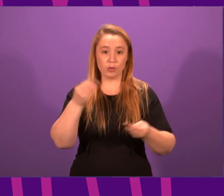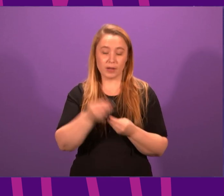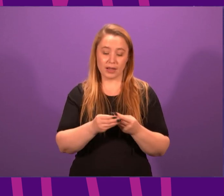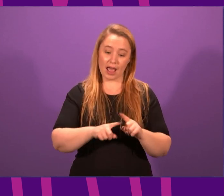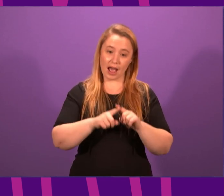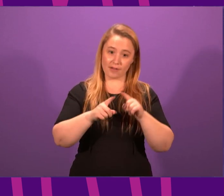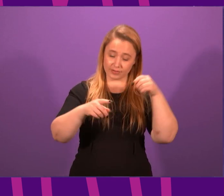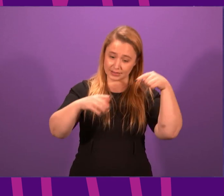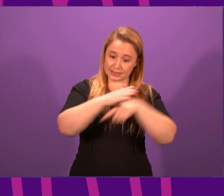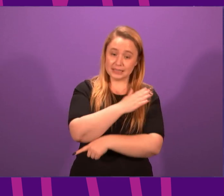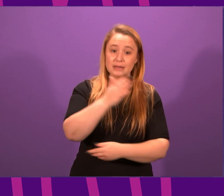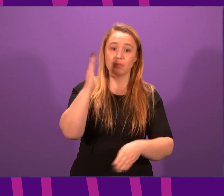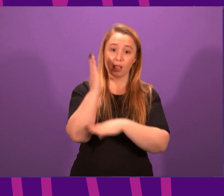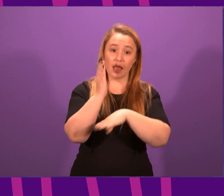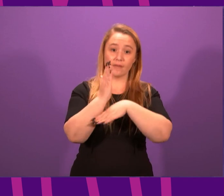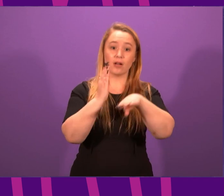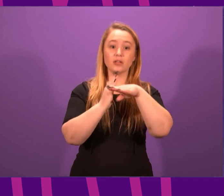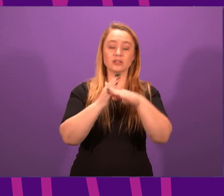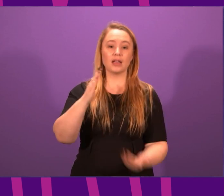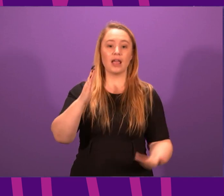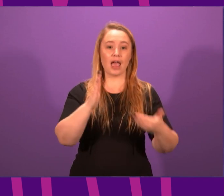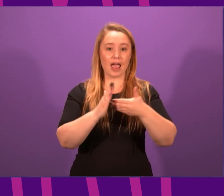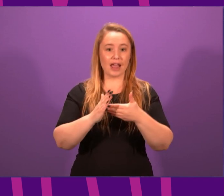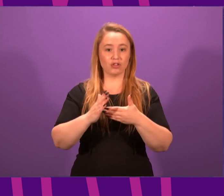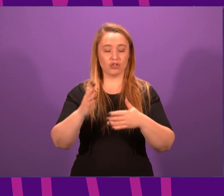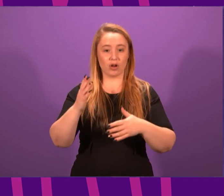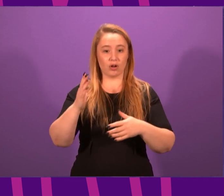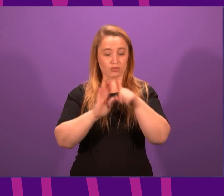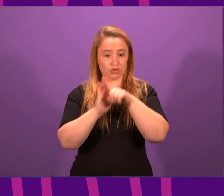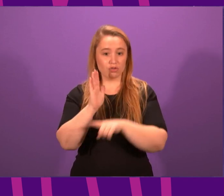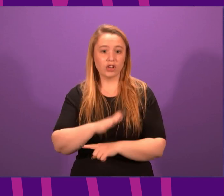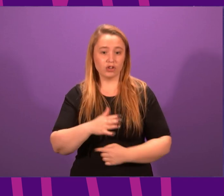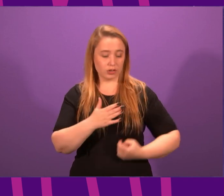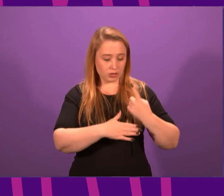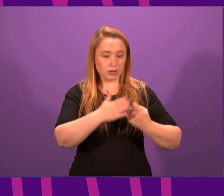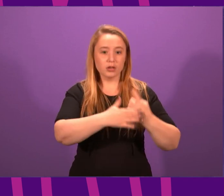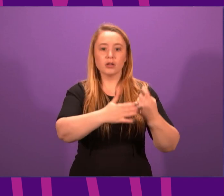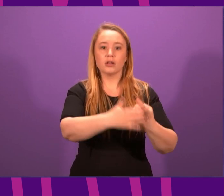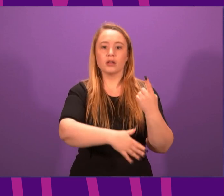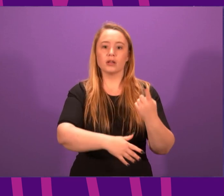system in place of ad hoc restrictions is welcome in such circumstances.